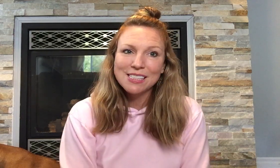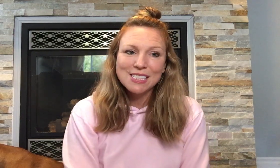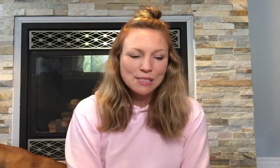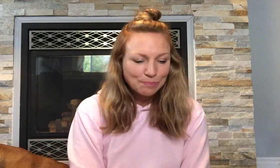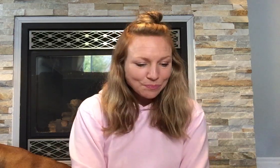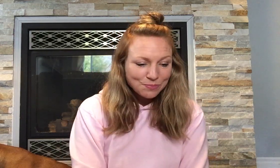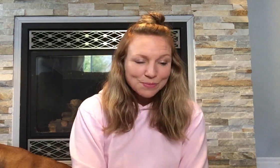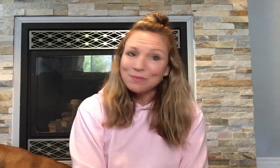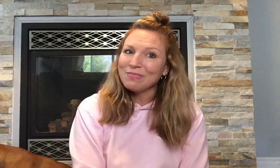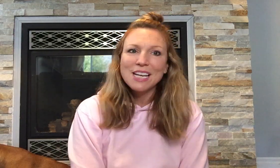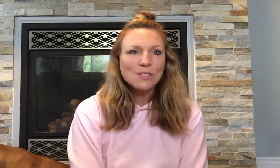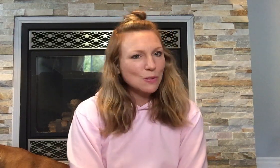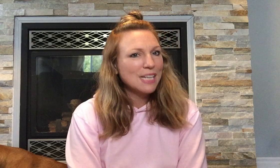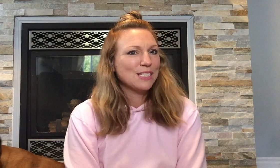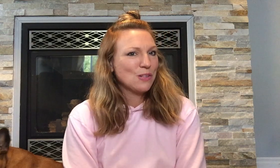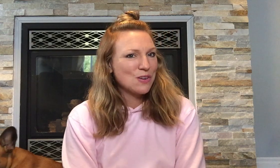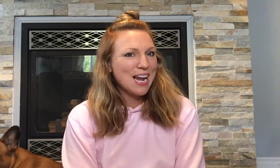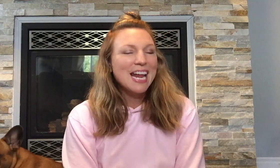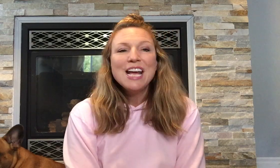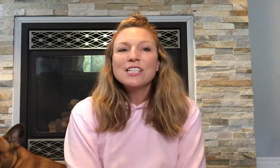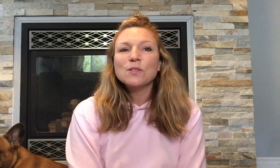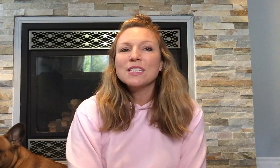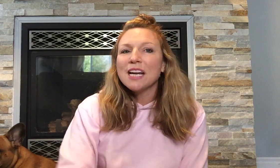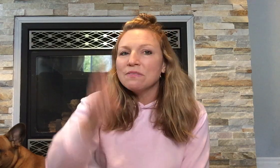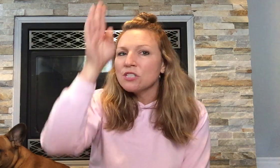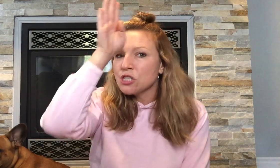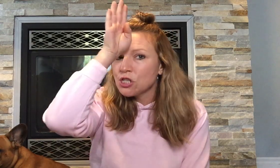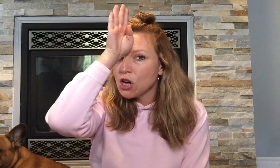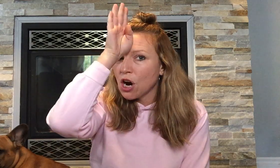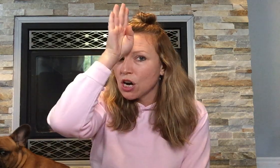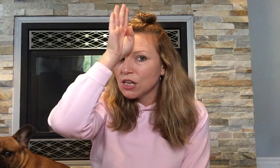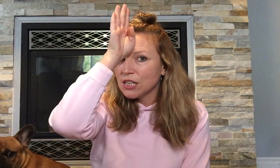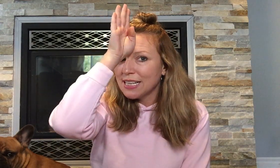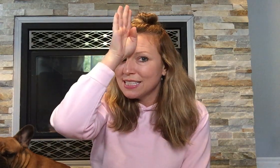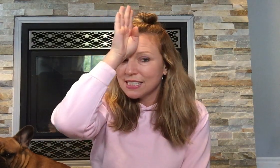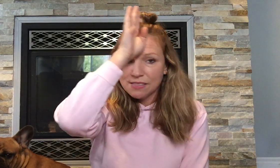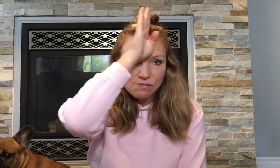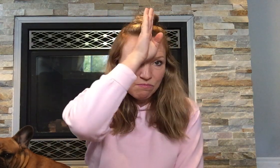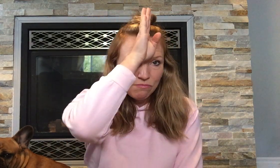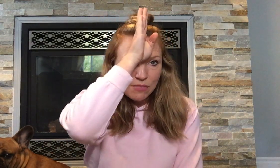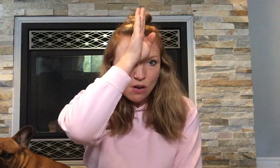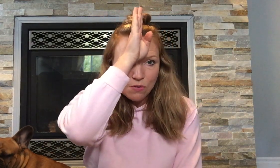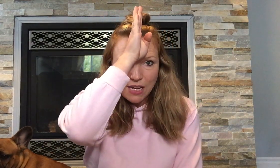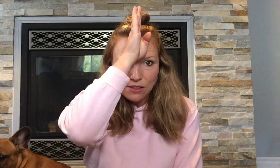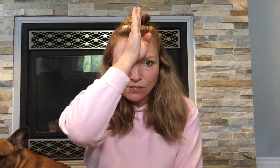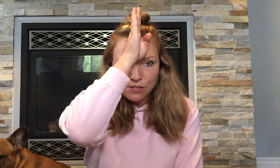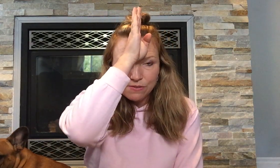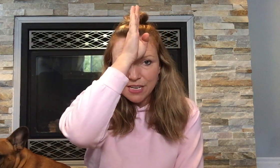classes. So let's learn it. So the sign for shark is, you know, like their little fin,